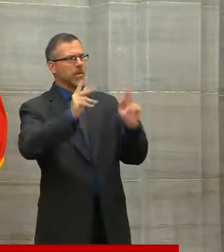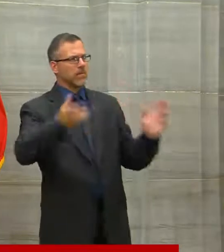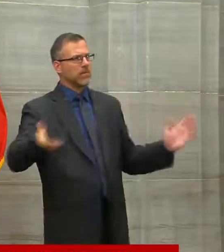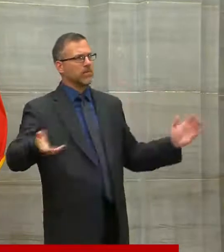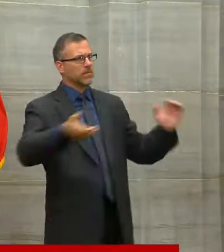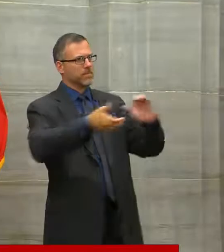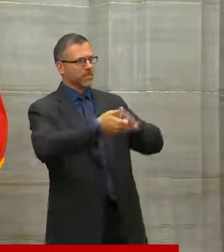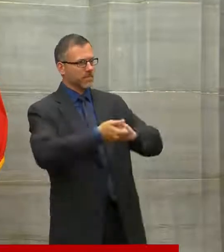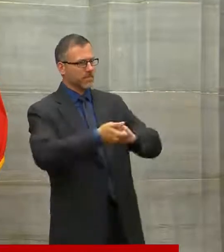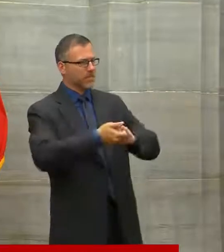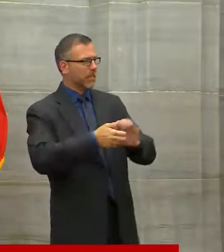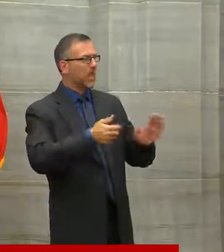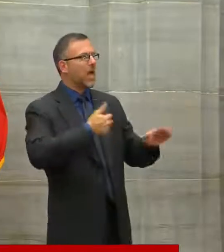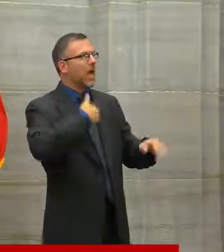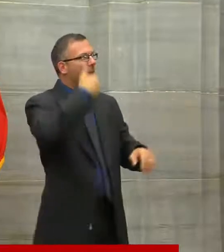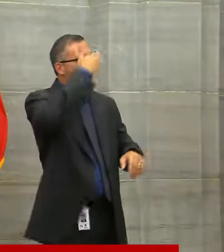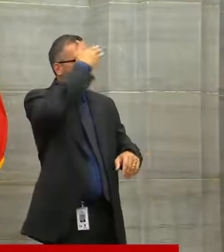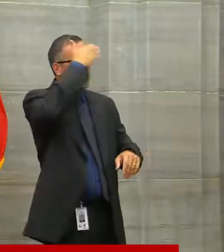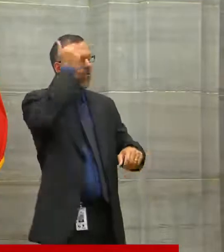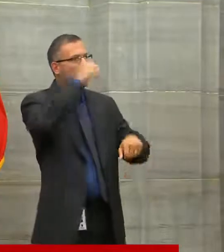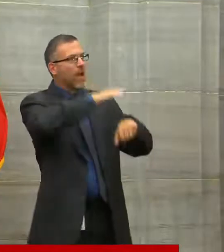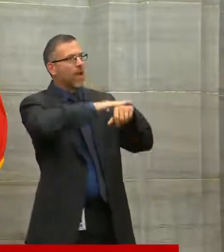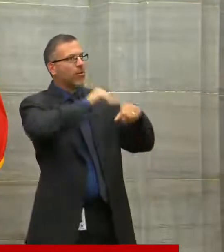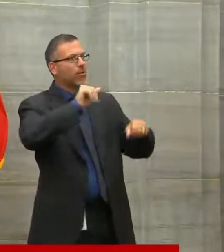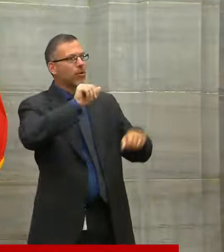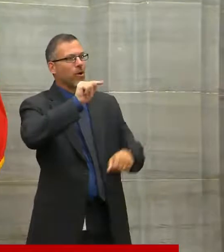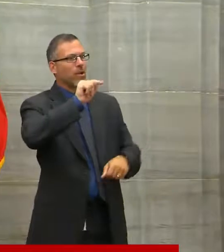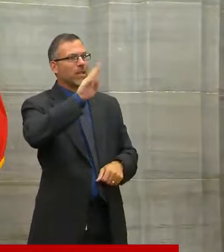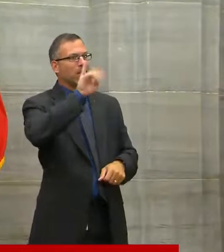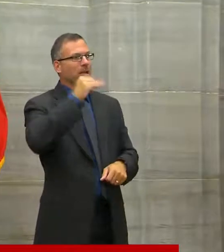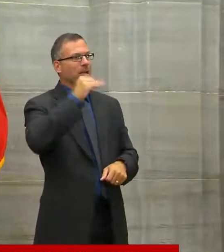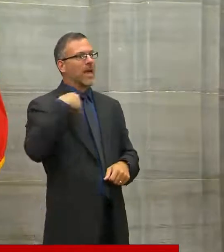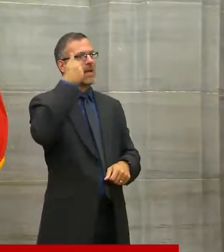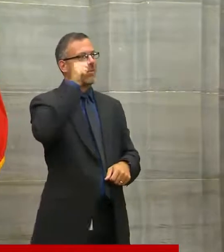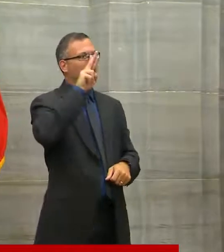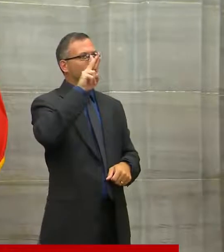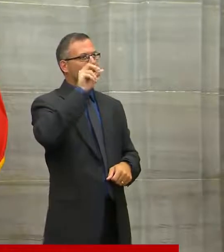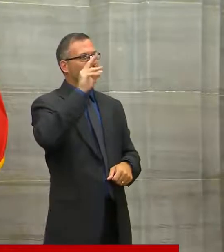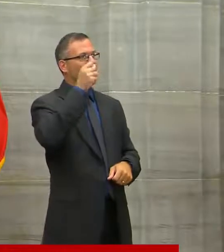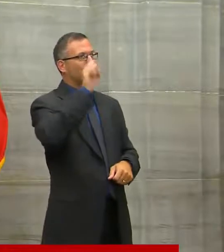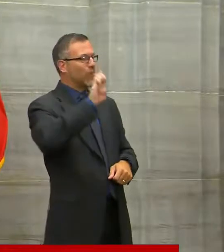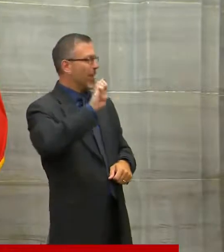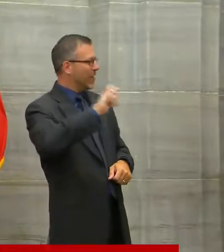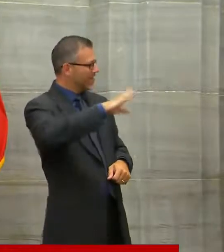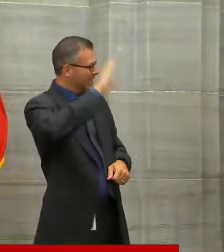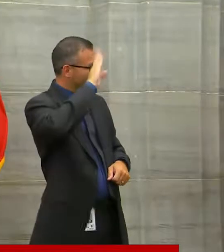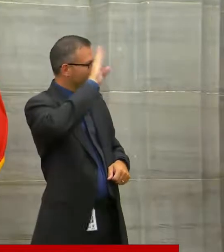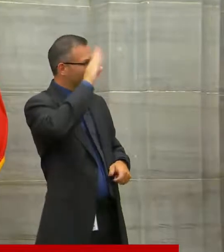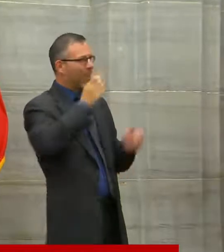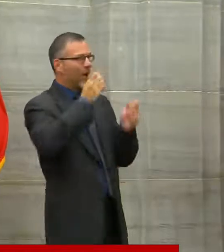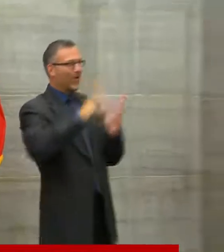I did not call on TBI Commissioner RAUSCH. There you are, Director Rouse.